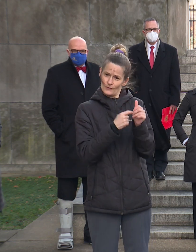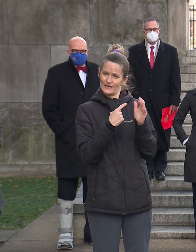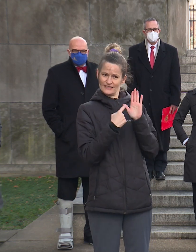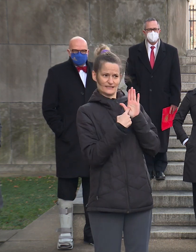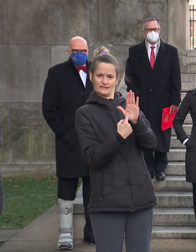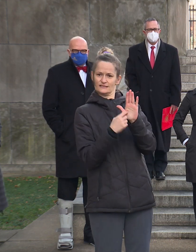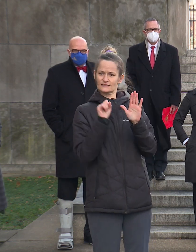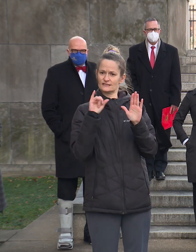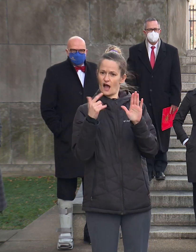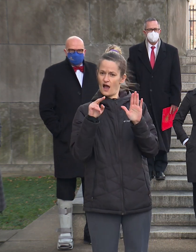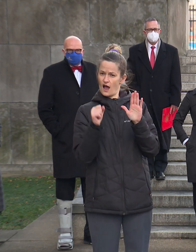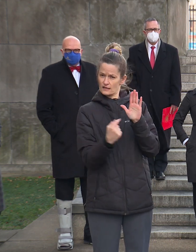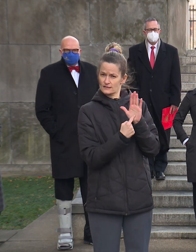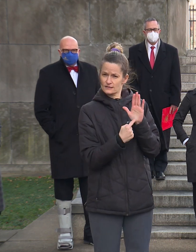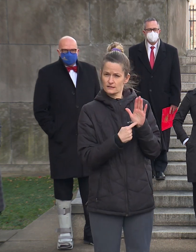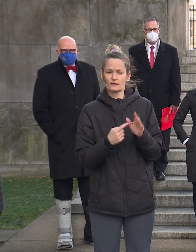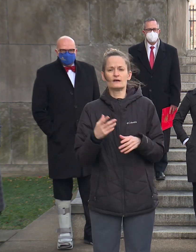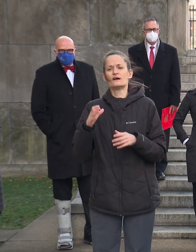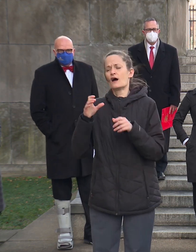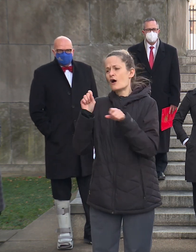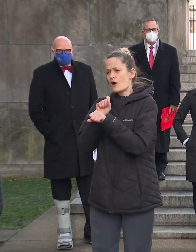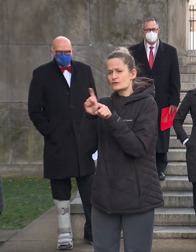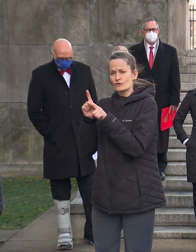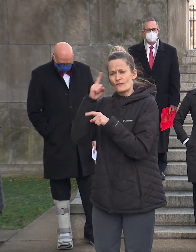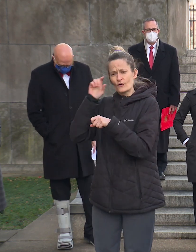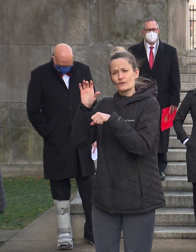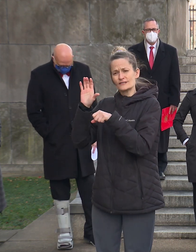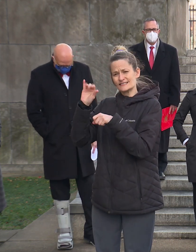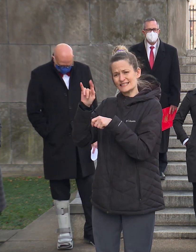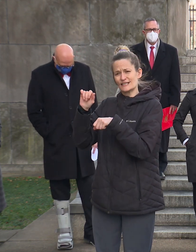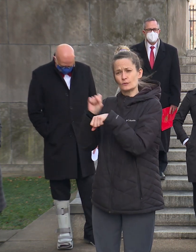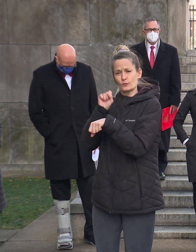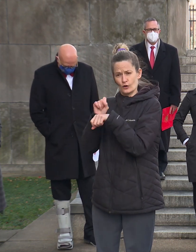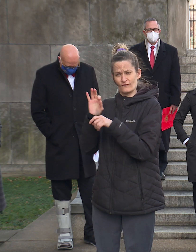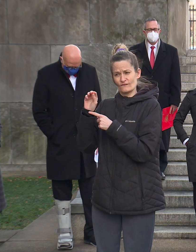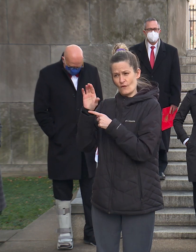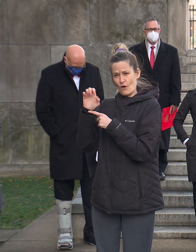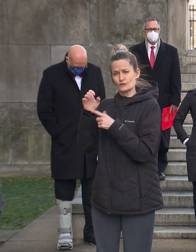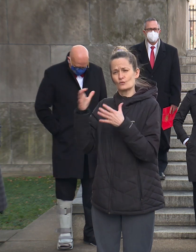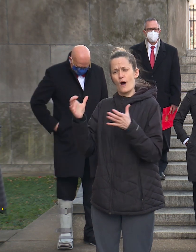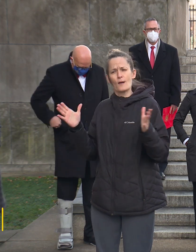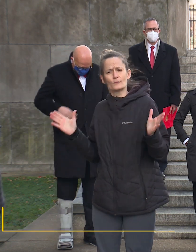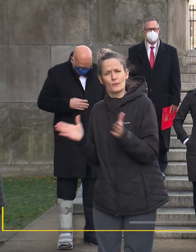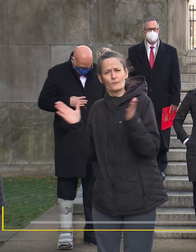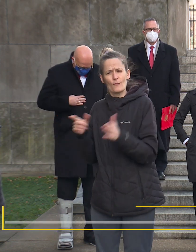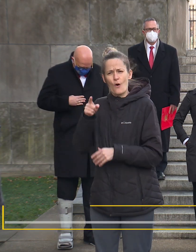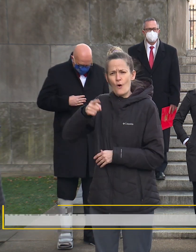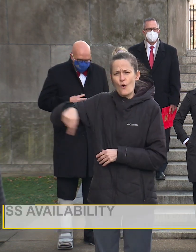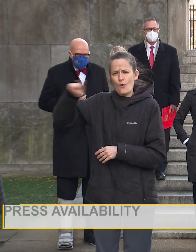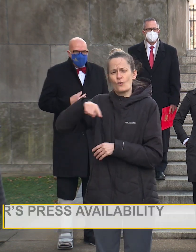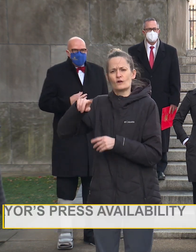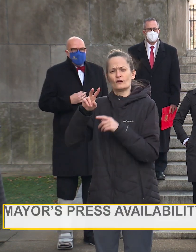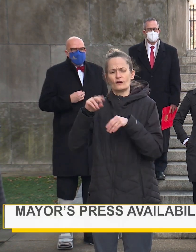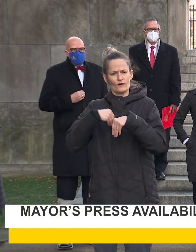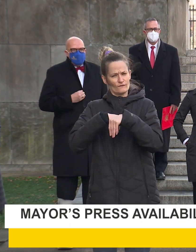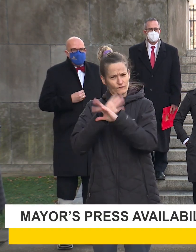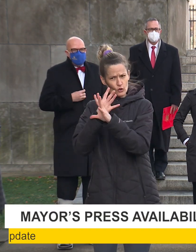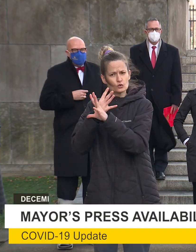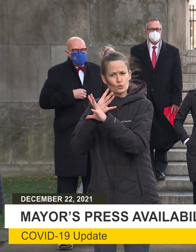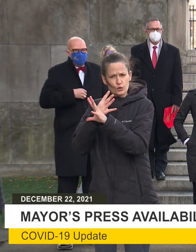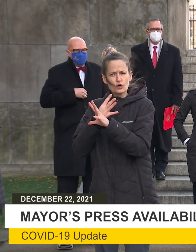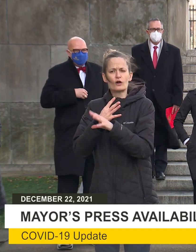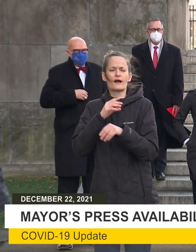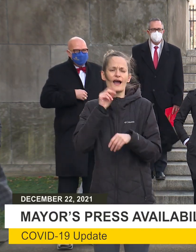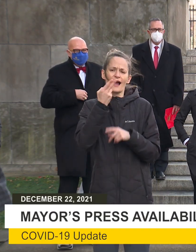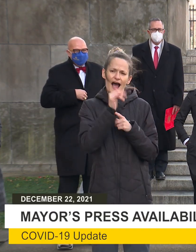workforce, including the promotion of virtual and hybrid work schedules. And in light of the data and the spread that we're seeing